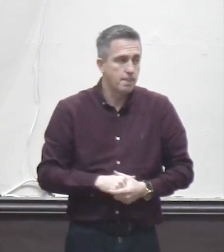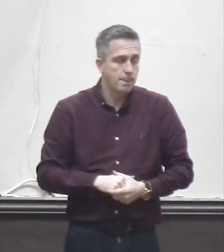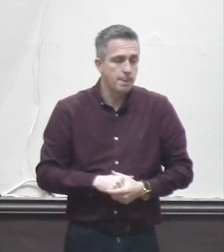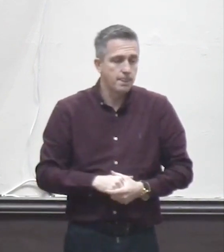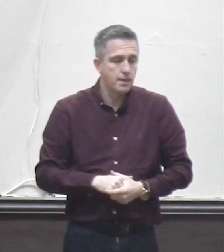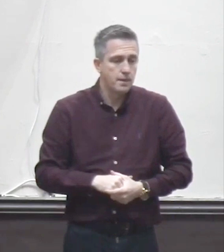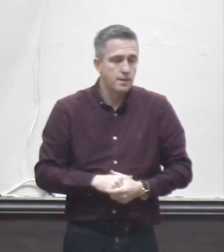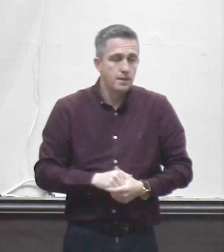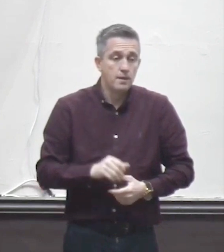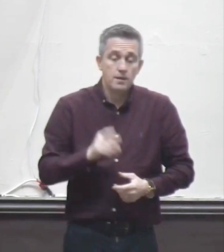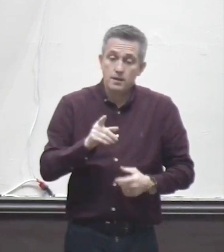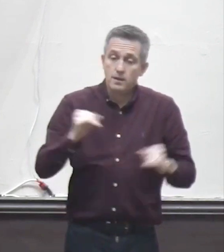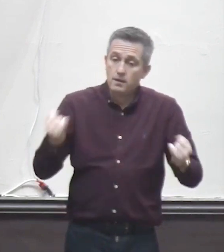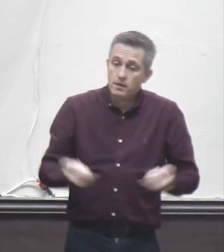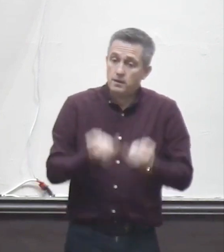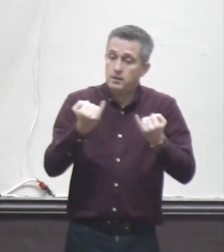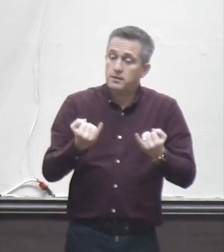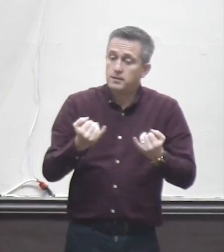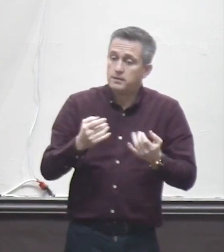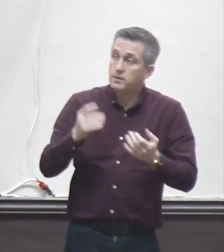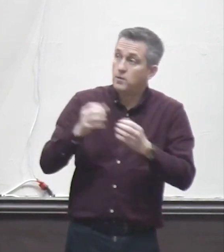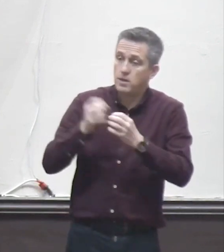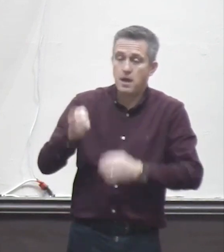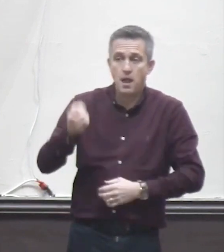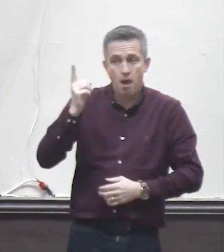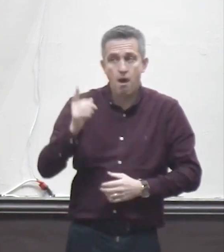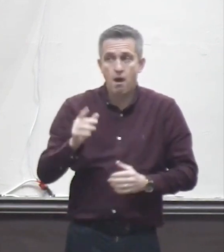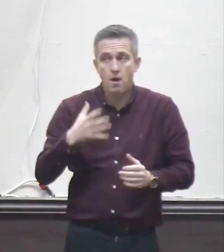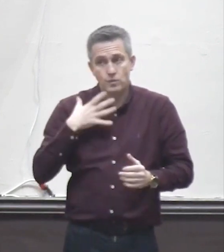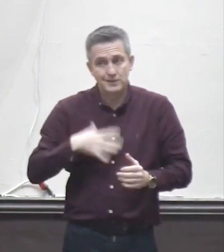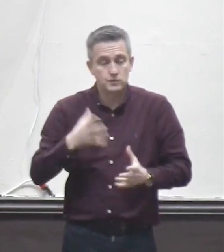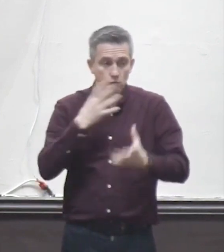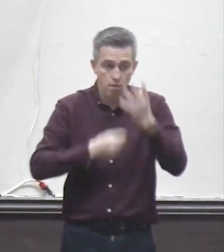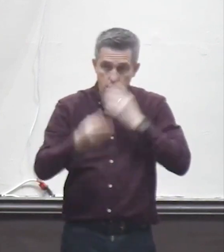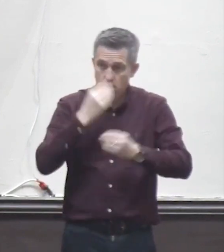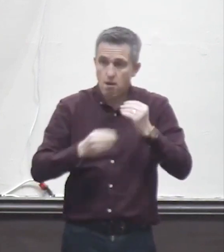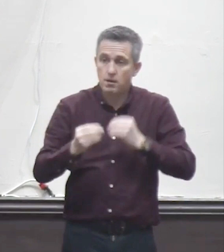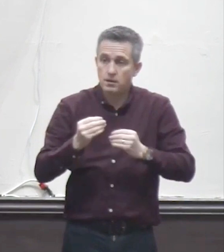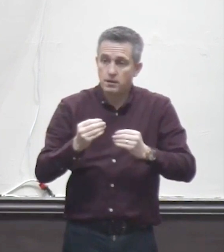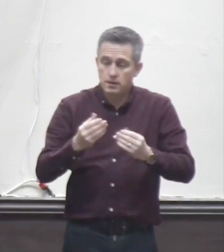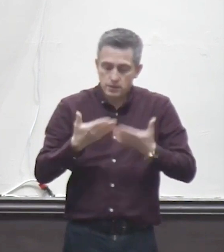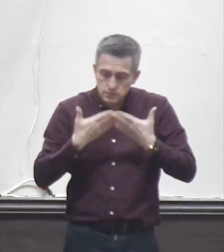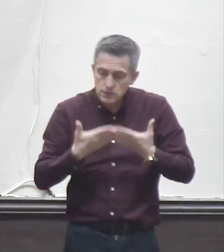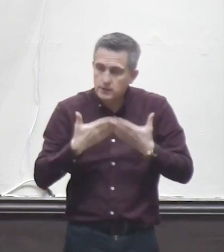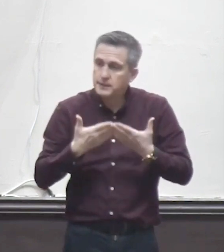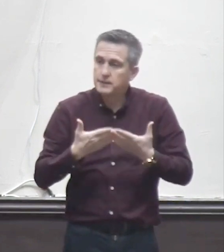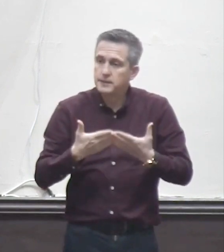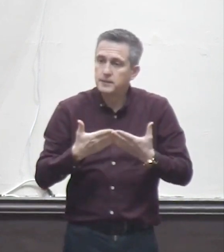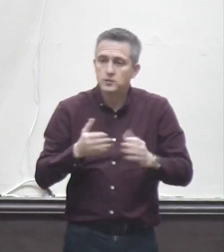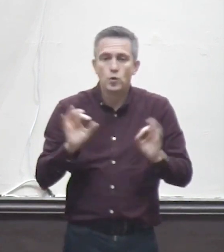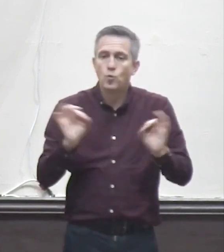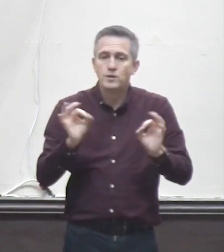The severity of shirk is something that we need to comprehend and study so that we do not fall into